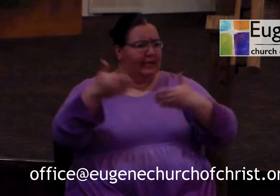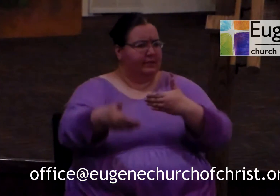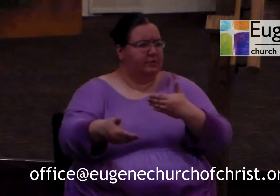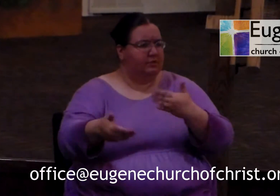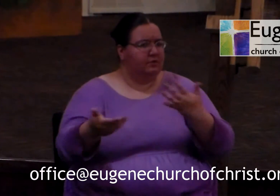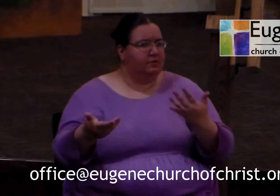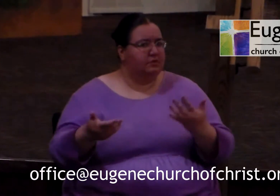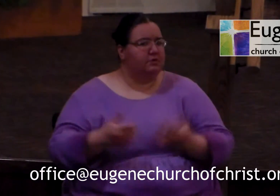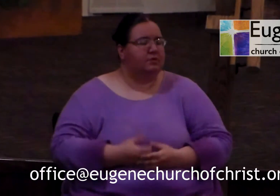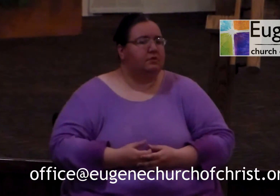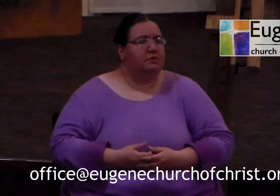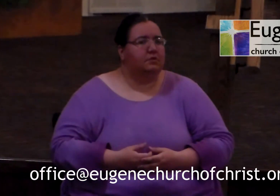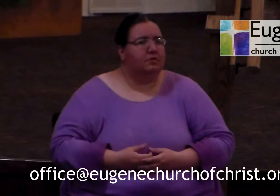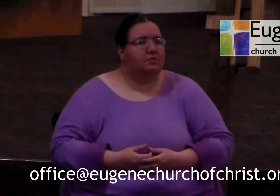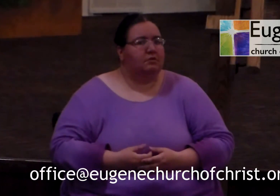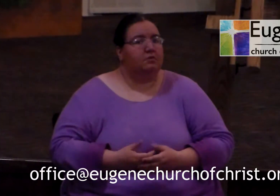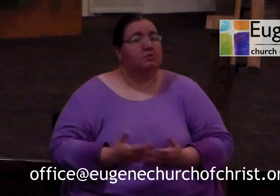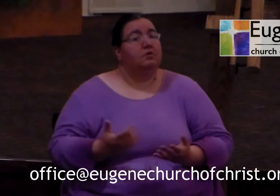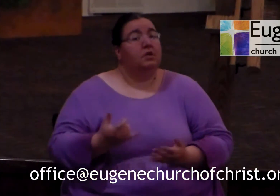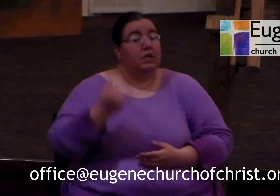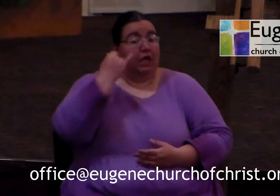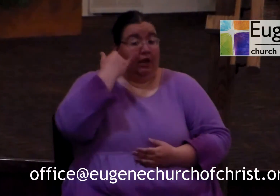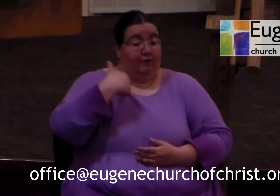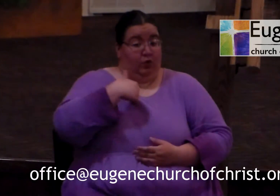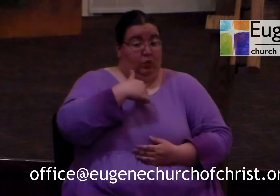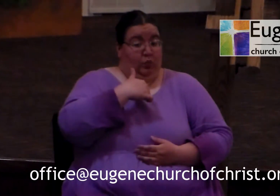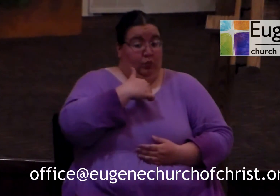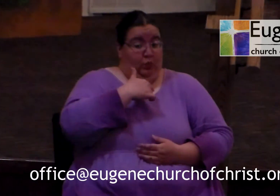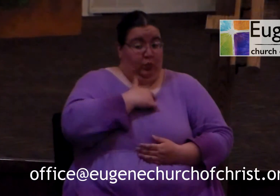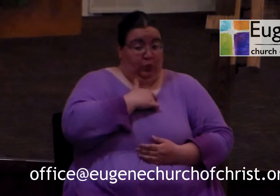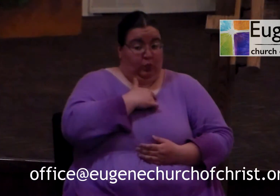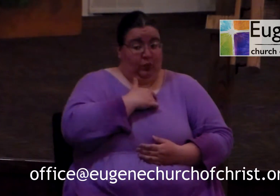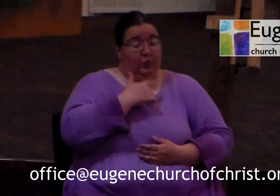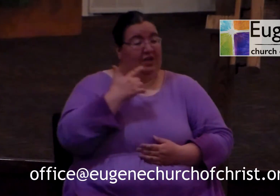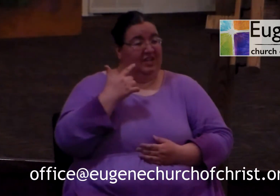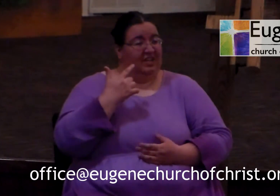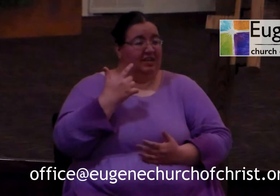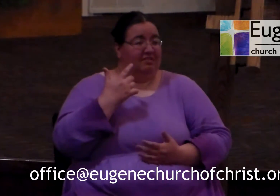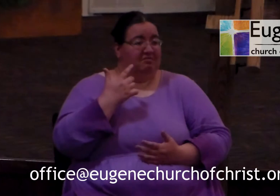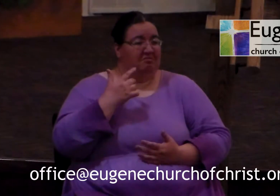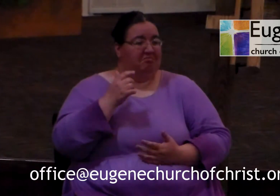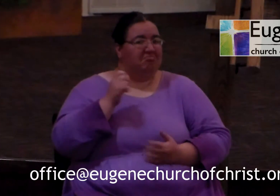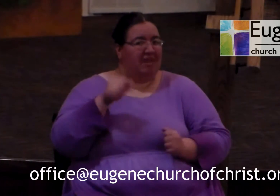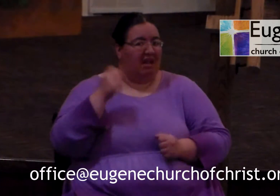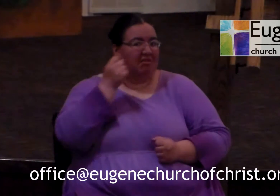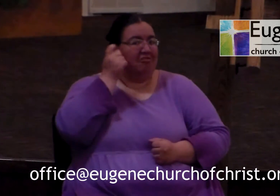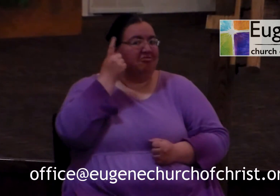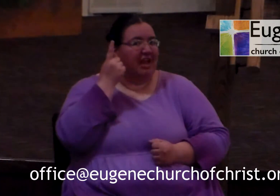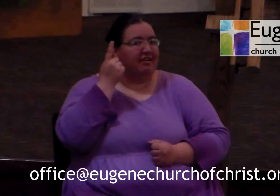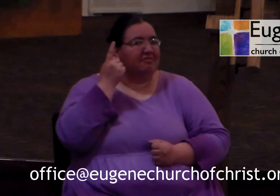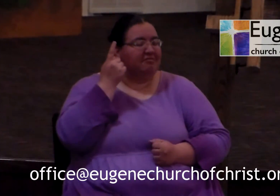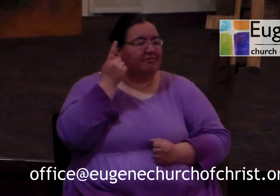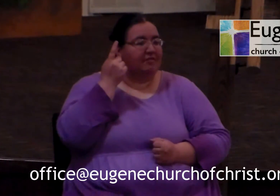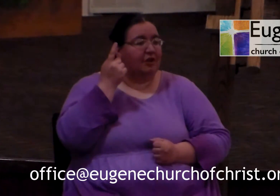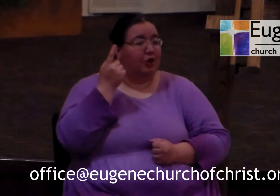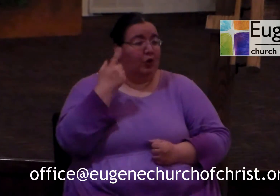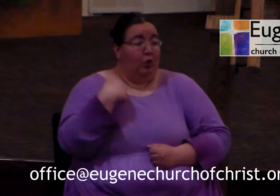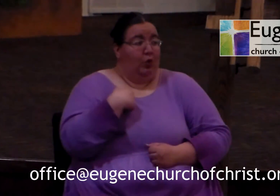And again, I think we find ourselves in what seems like all too familiar a place. Now, we have not, with